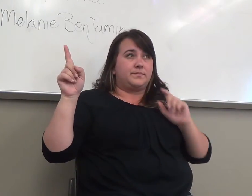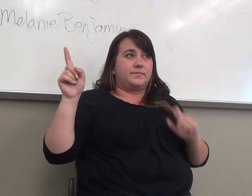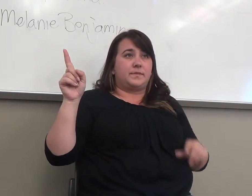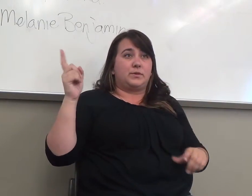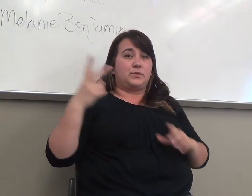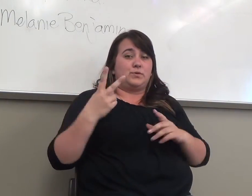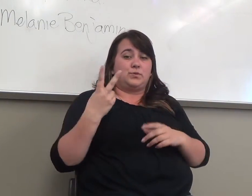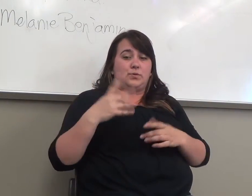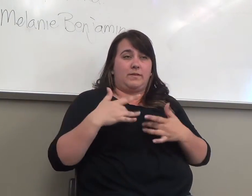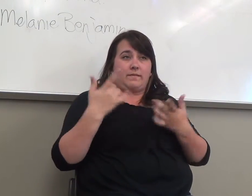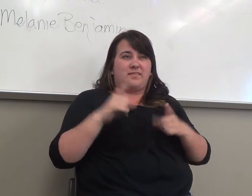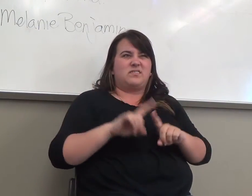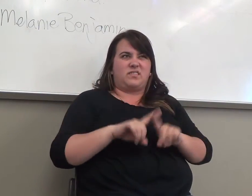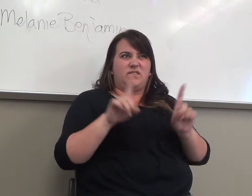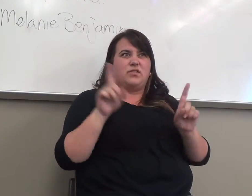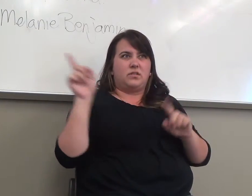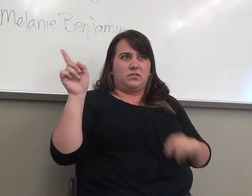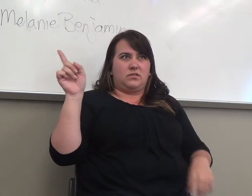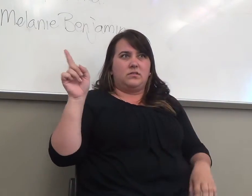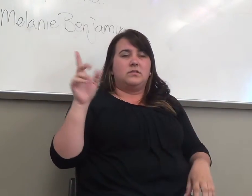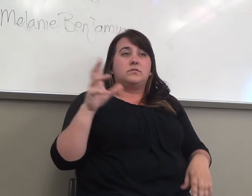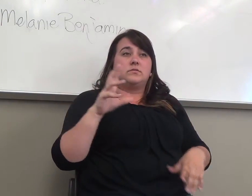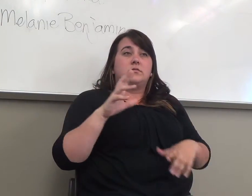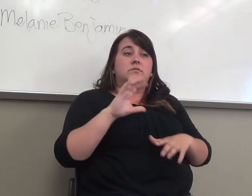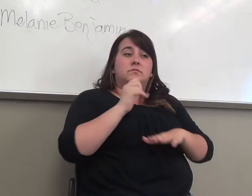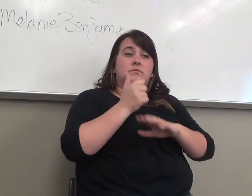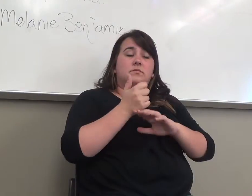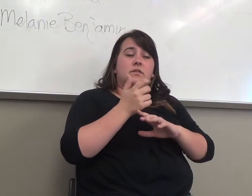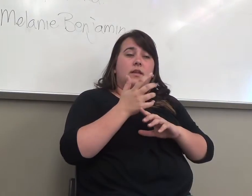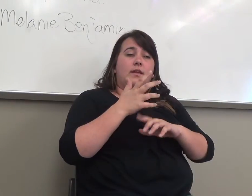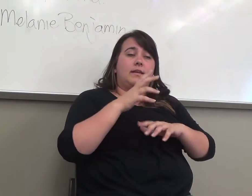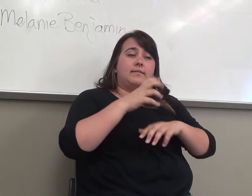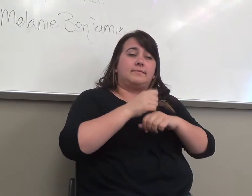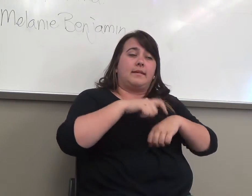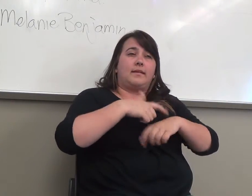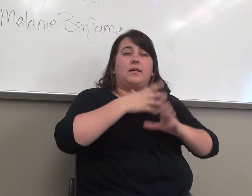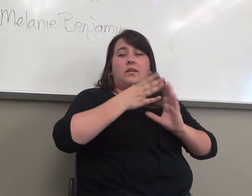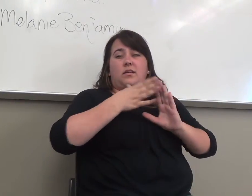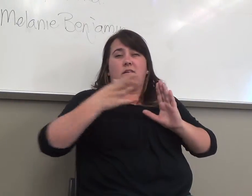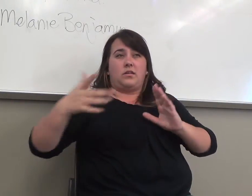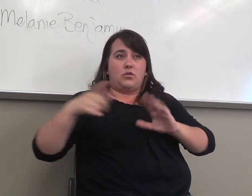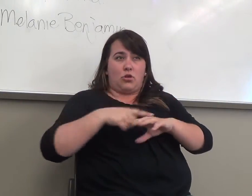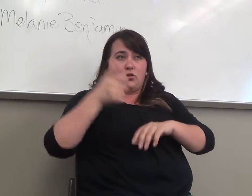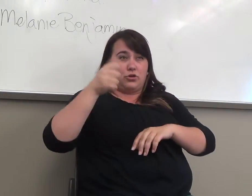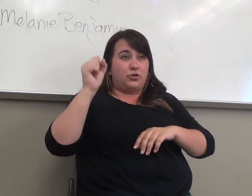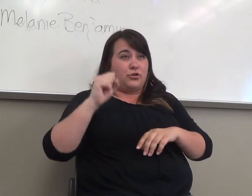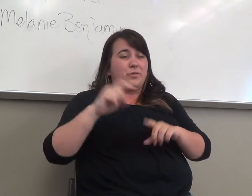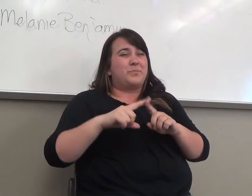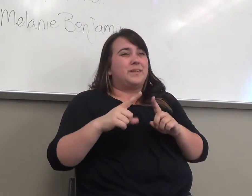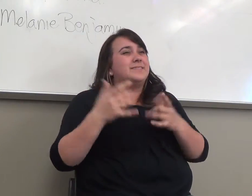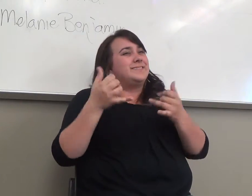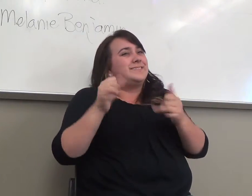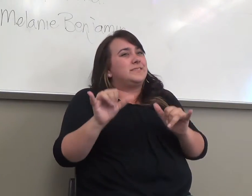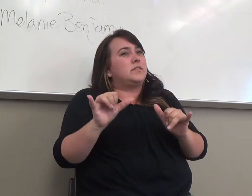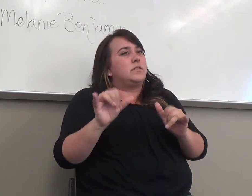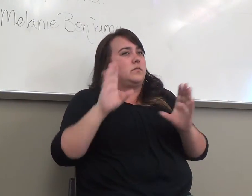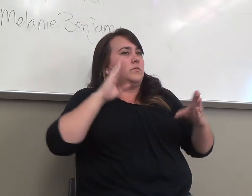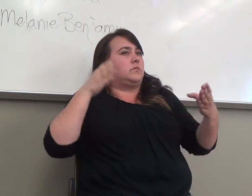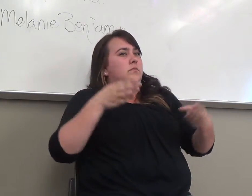are a little bit different. They do take place over a longer period of time, but it's still pretty focused. So I'm trying to